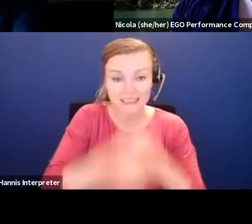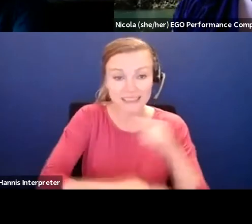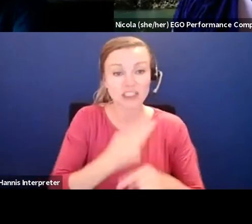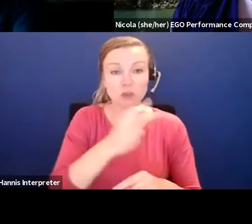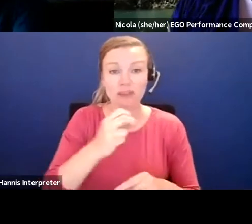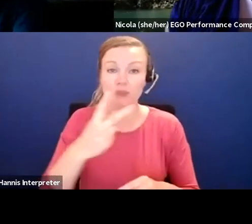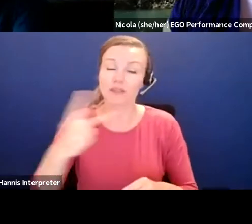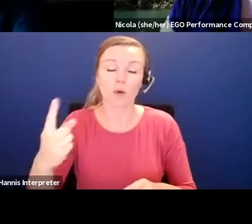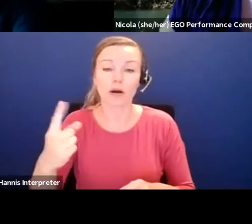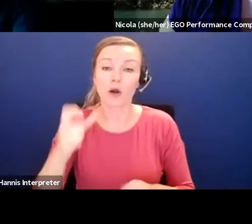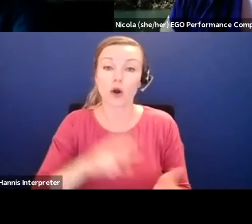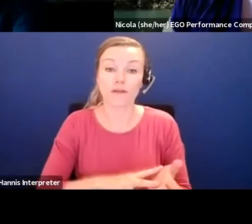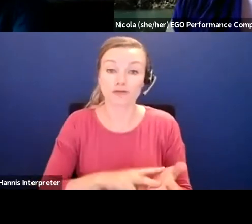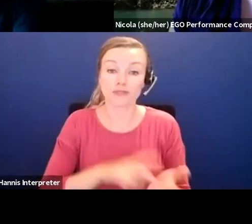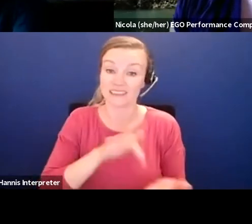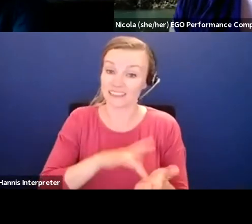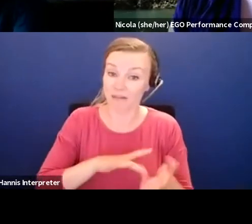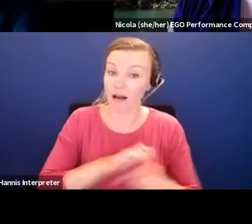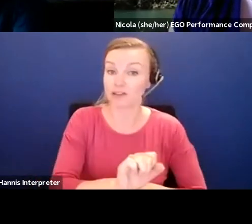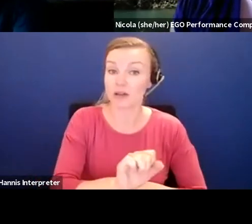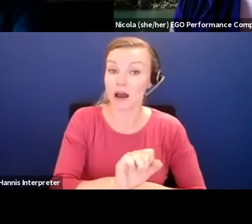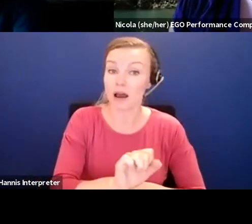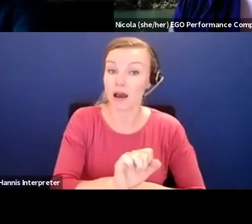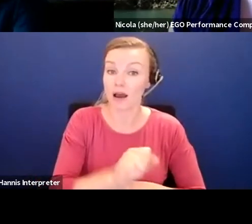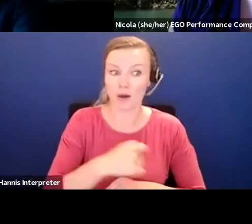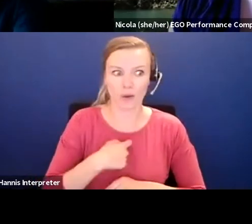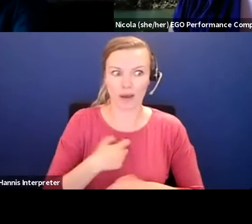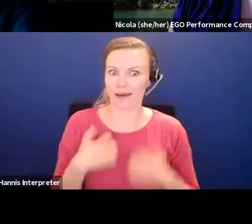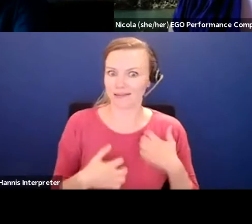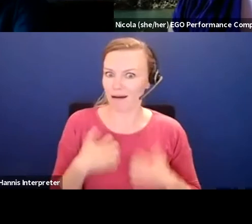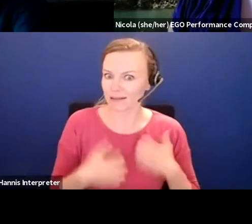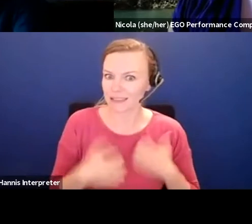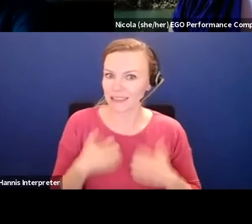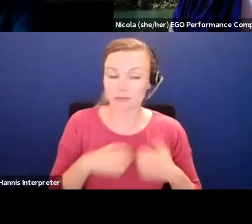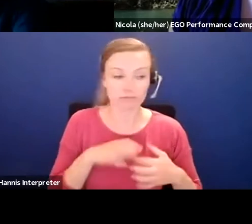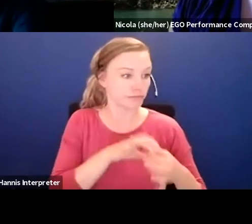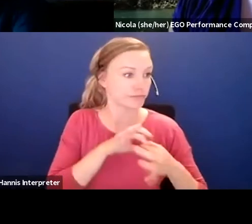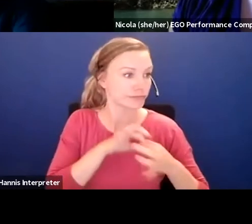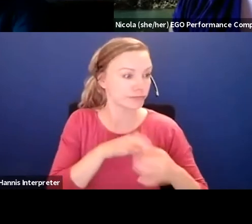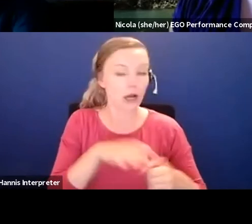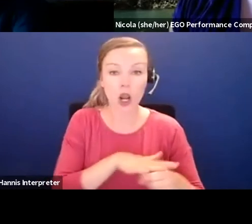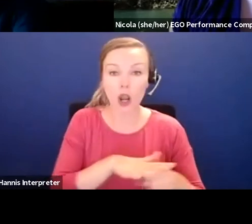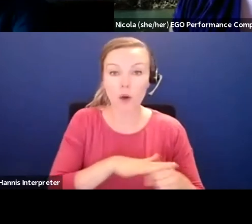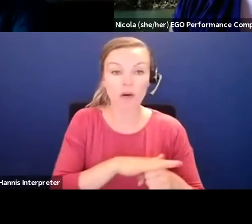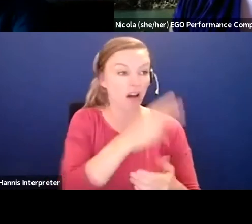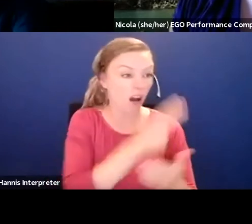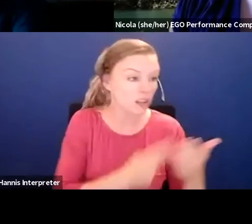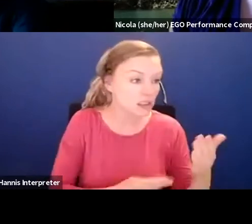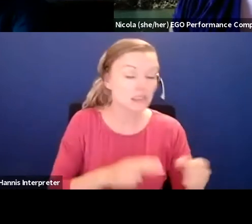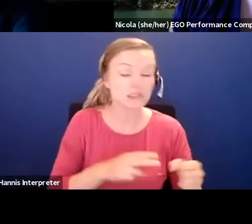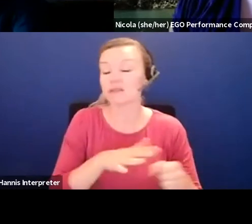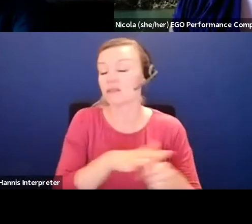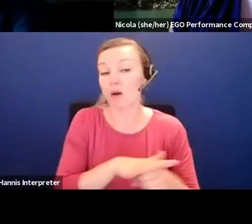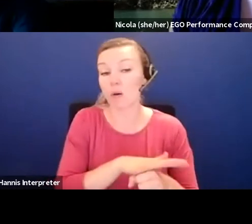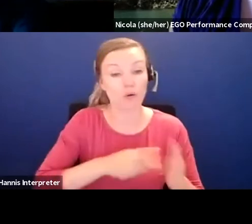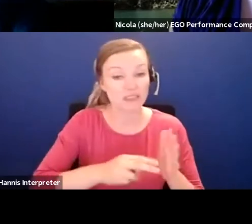And we're really excited to be working in the city with local artists, local organisations, and also out in